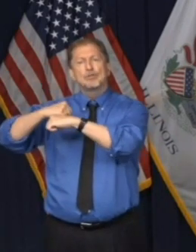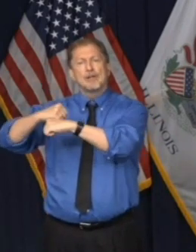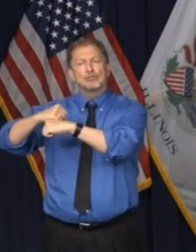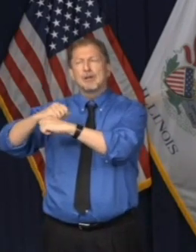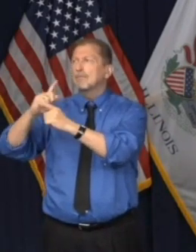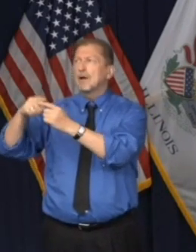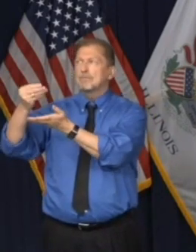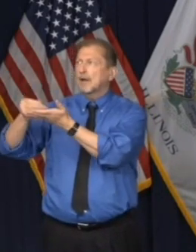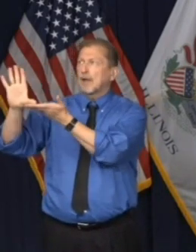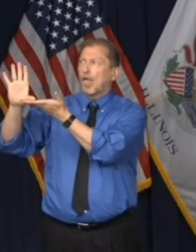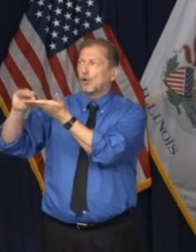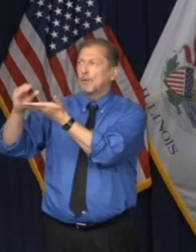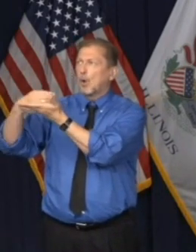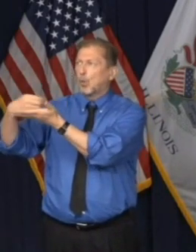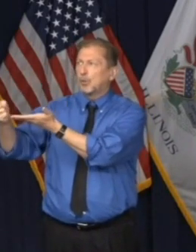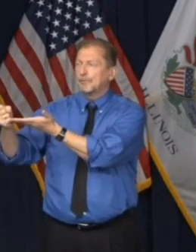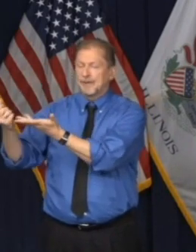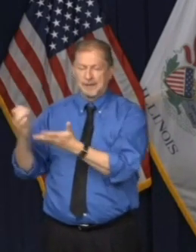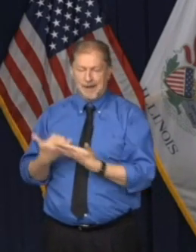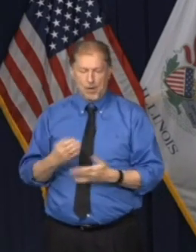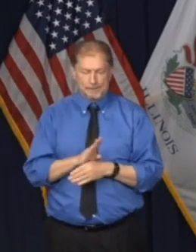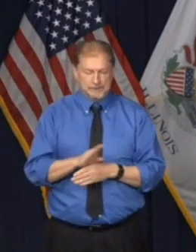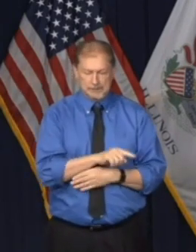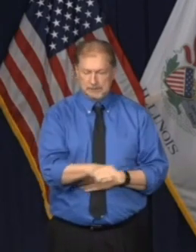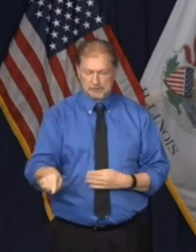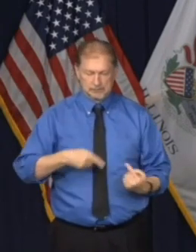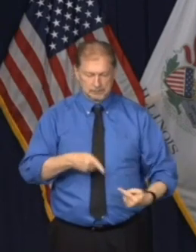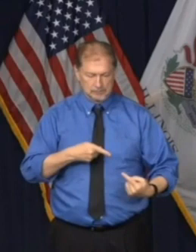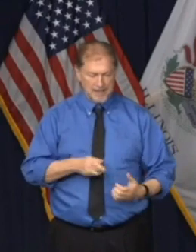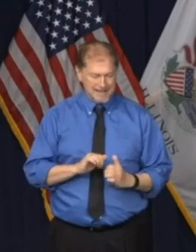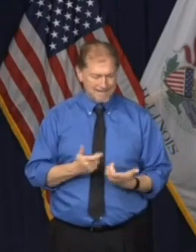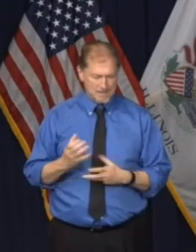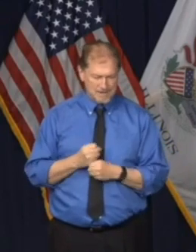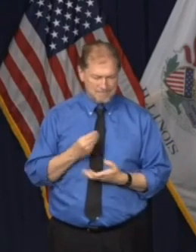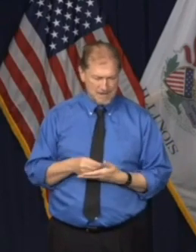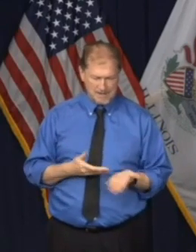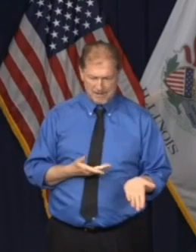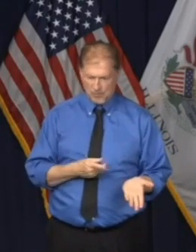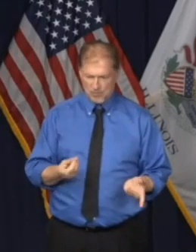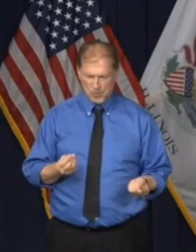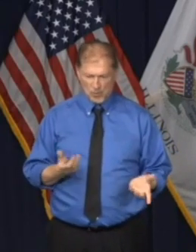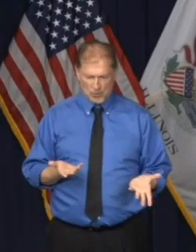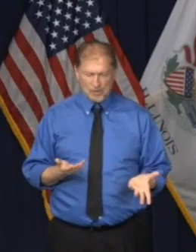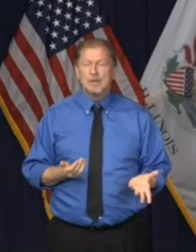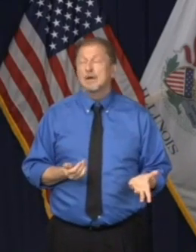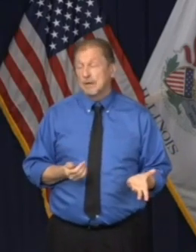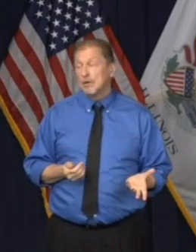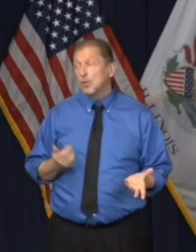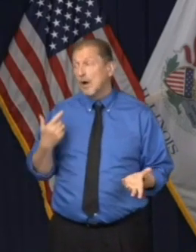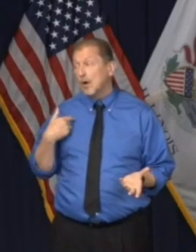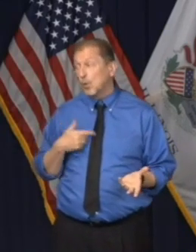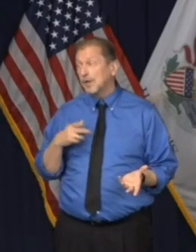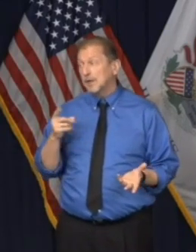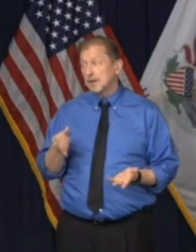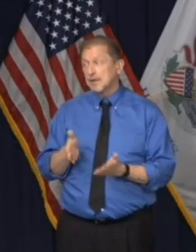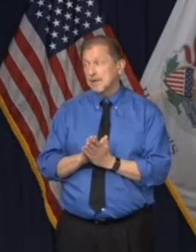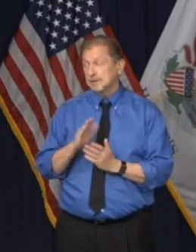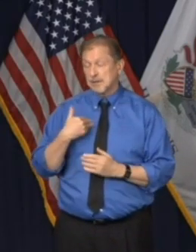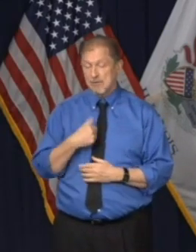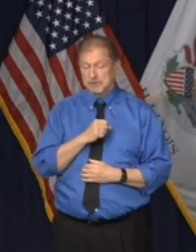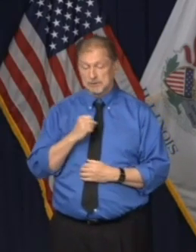to support struggling Chicago businesses? Well, we worked hard, by the way, to make sure that our federal representatives were going